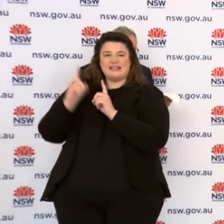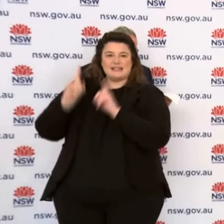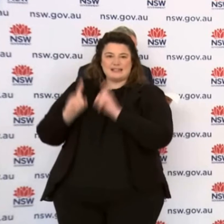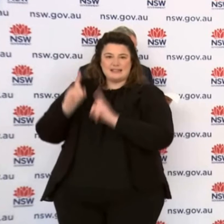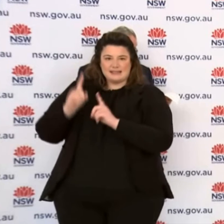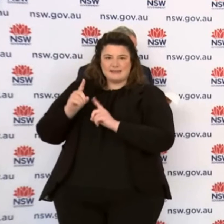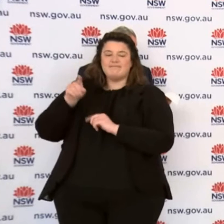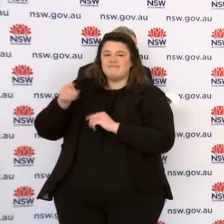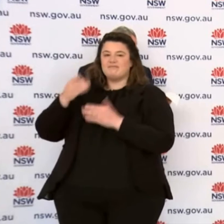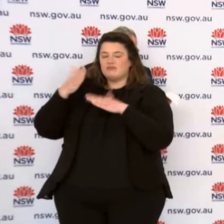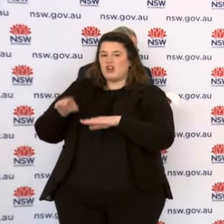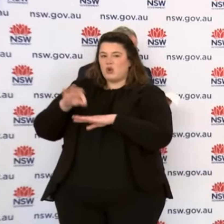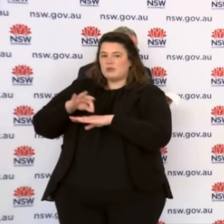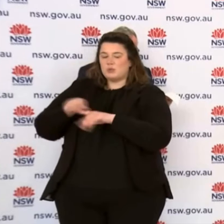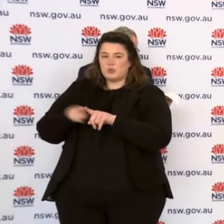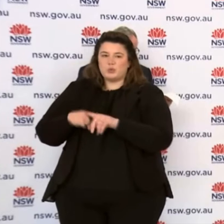Alfred.